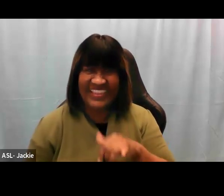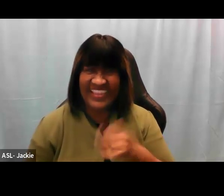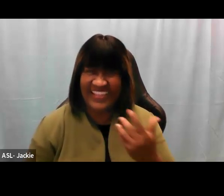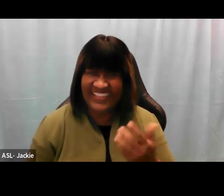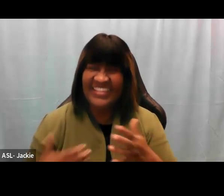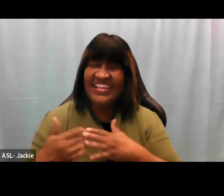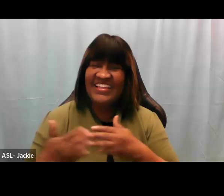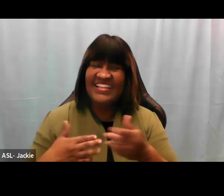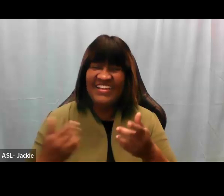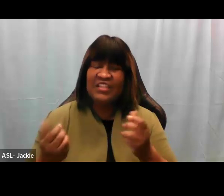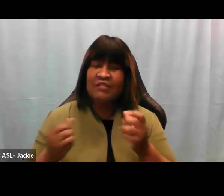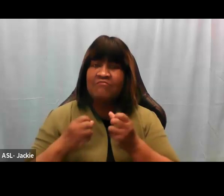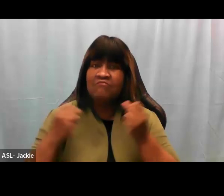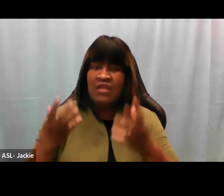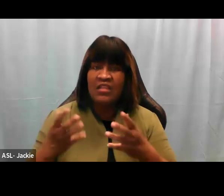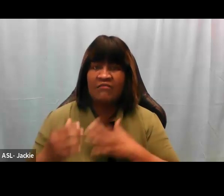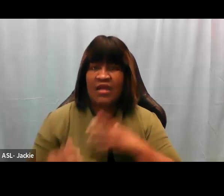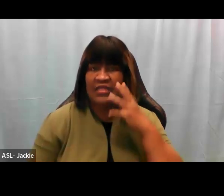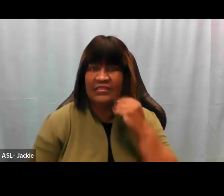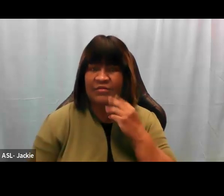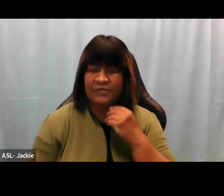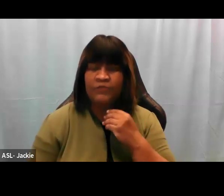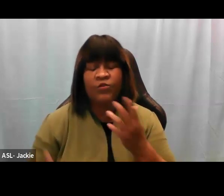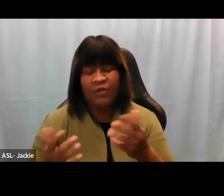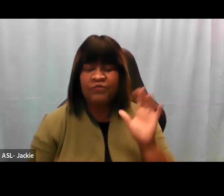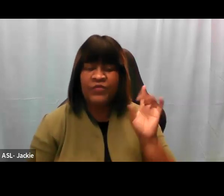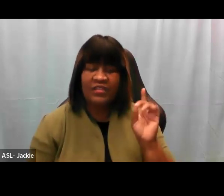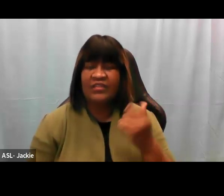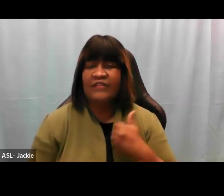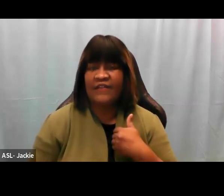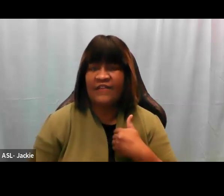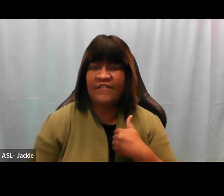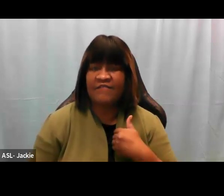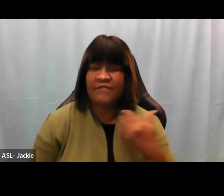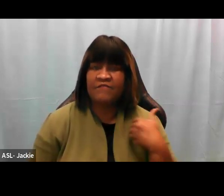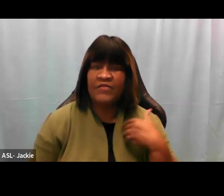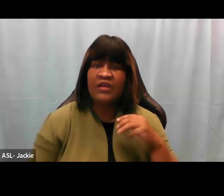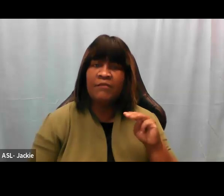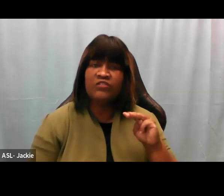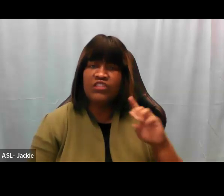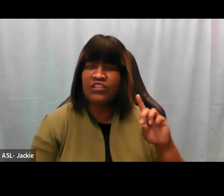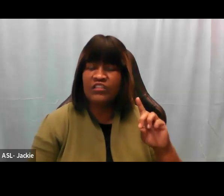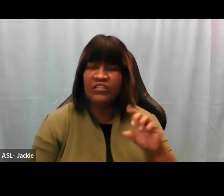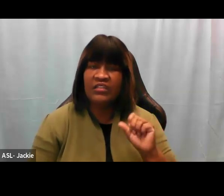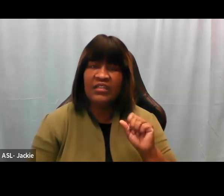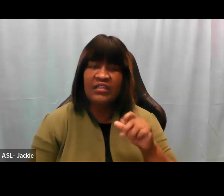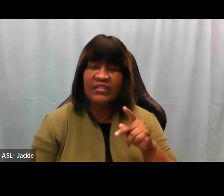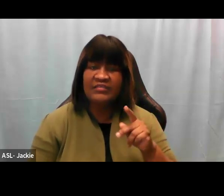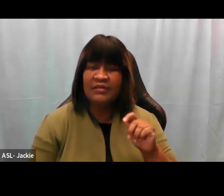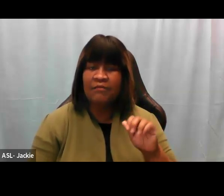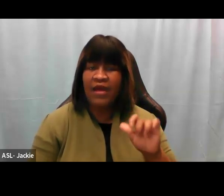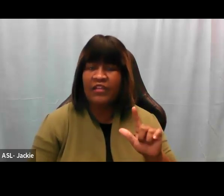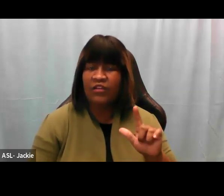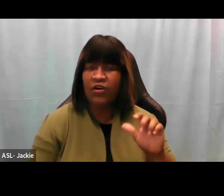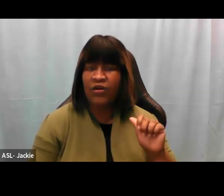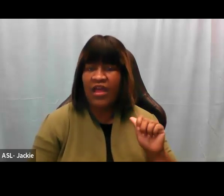The bulk of my experience, I have a form of muscular dystrophy called spinal muscular atrophy. So